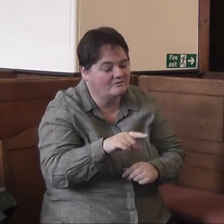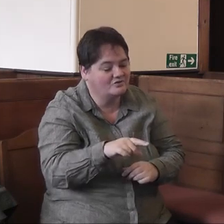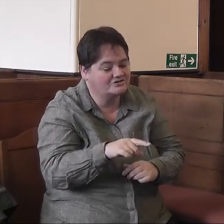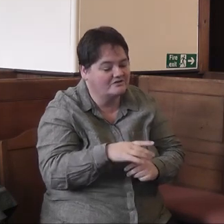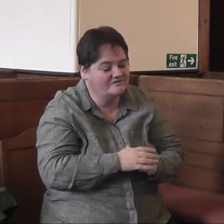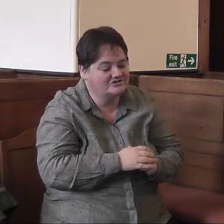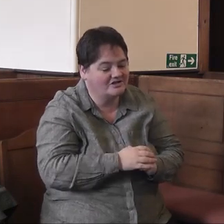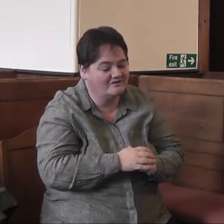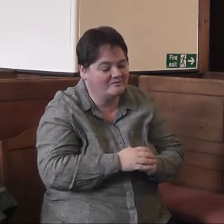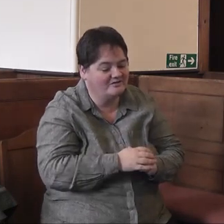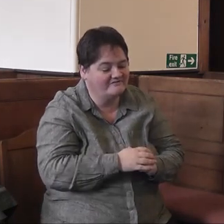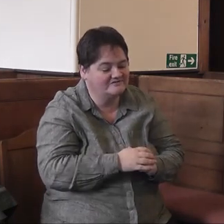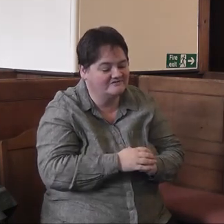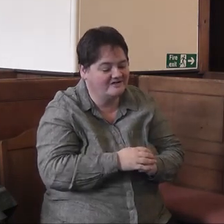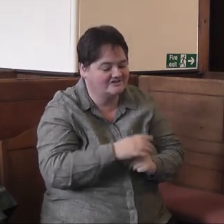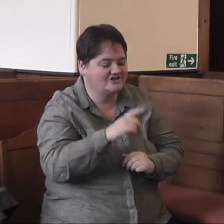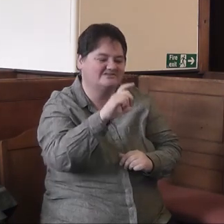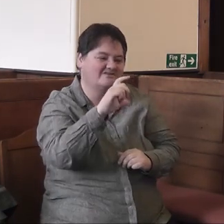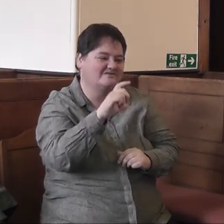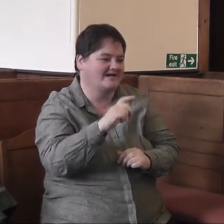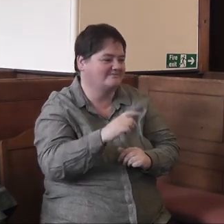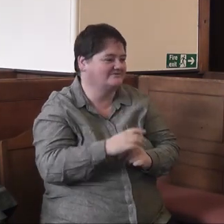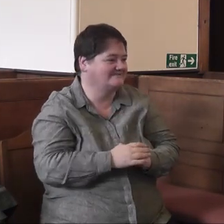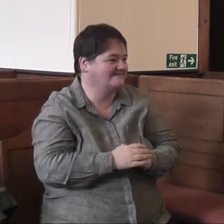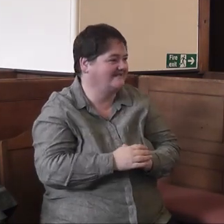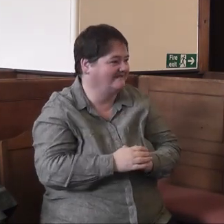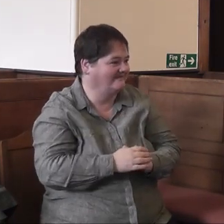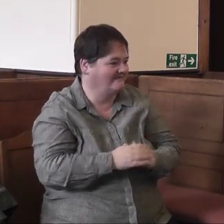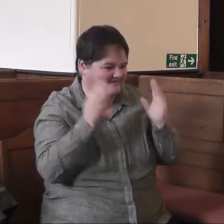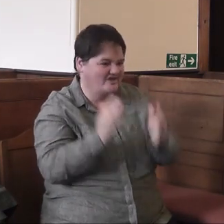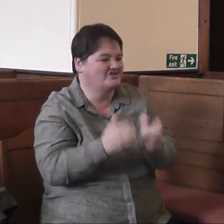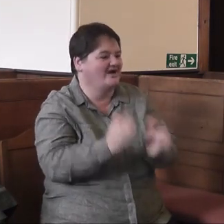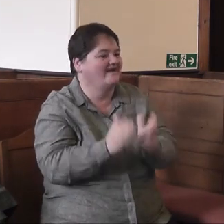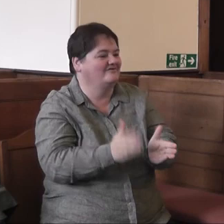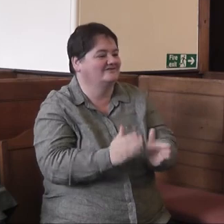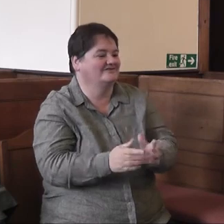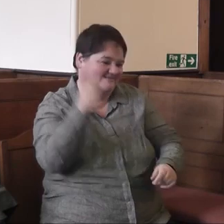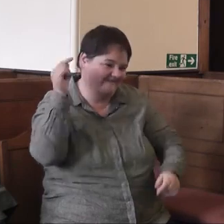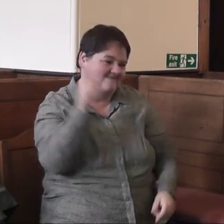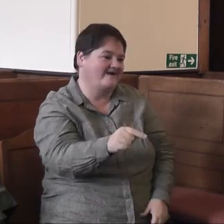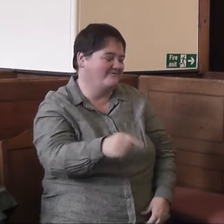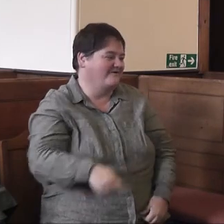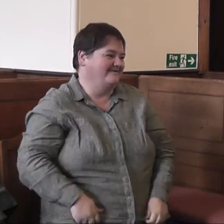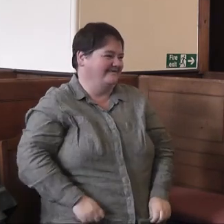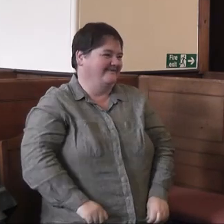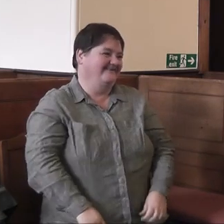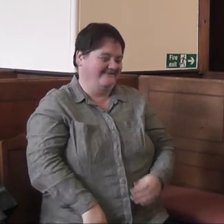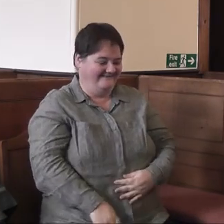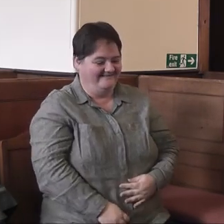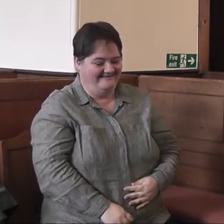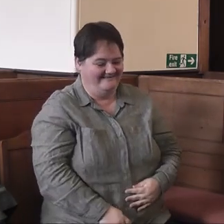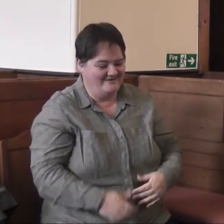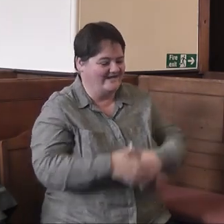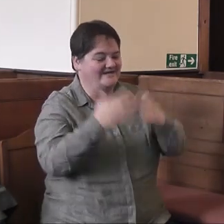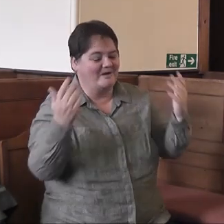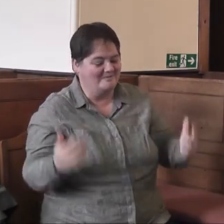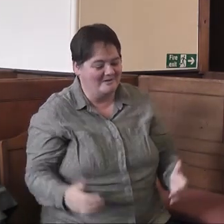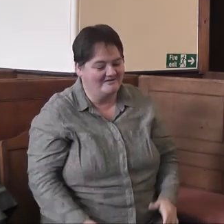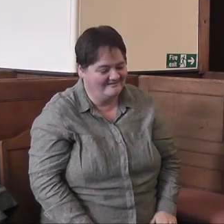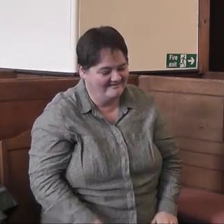Watch over child, beloved and friend. Child's got a capital C. The child, that one. Not any baby,